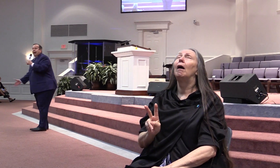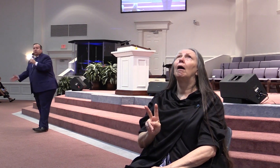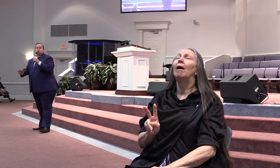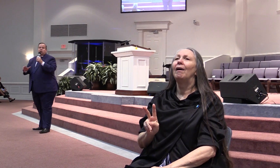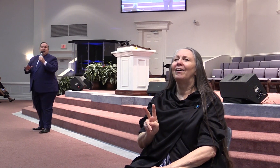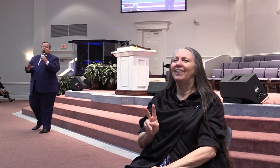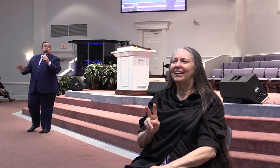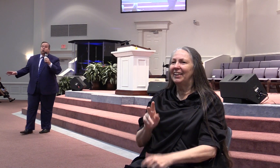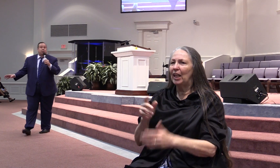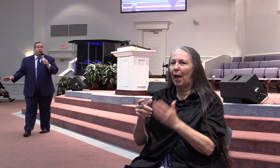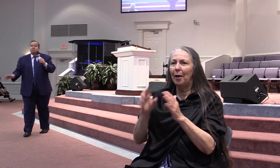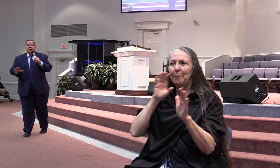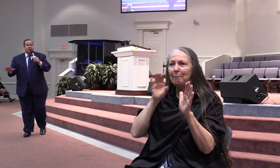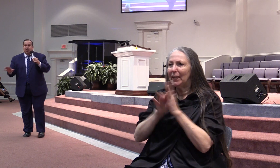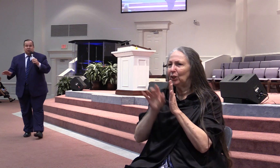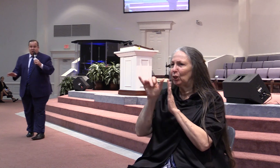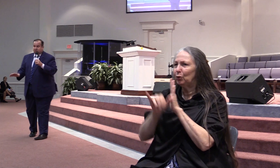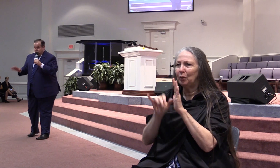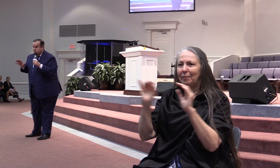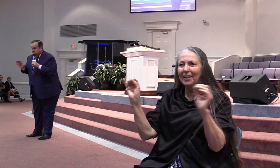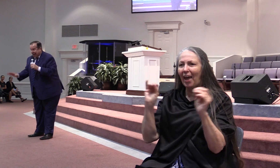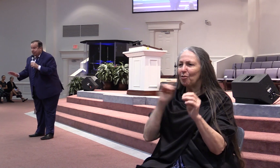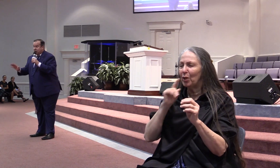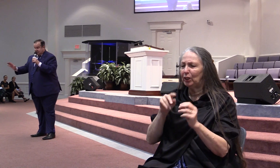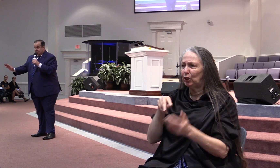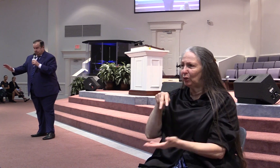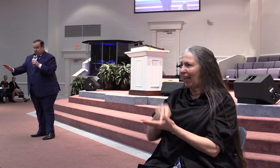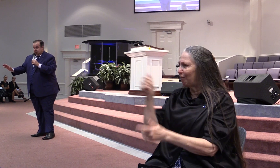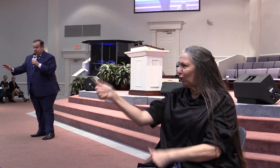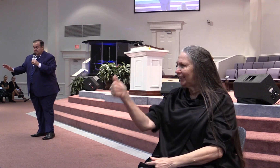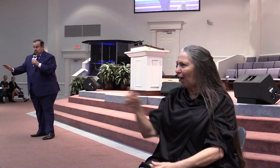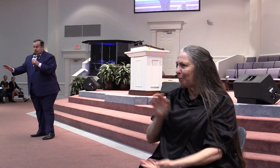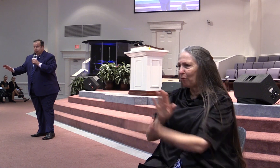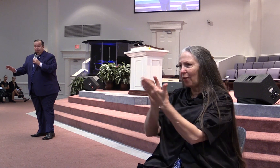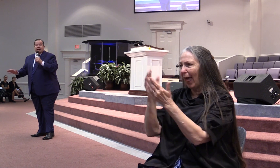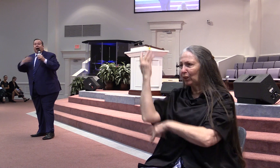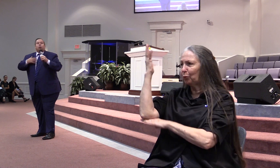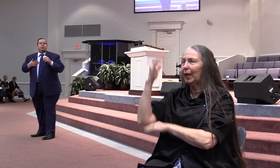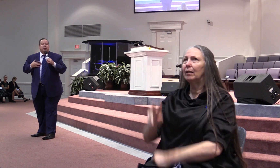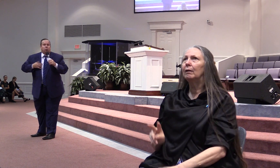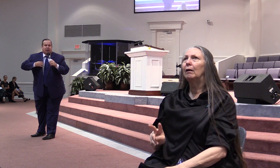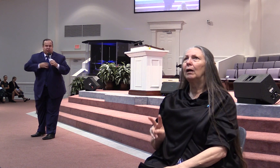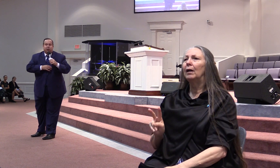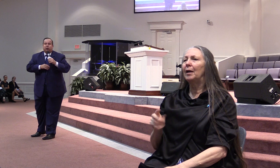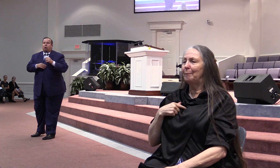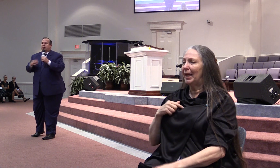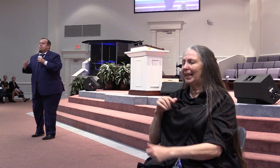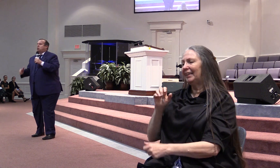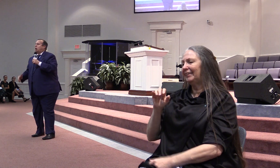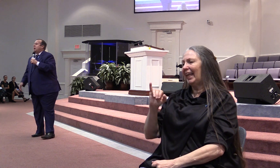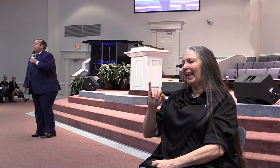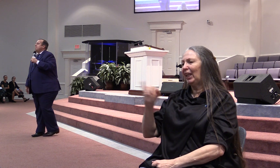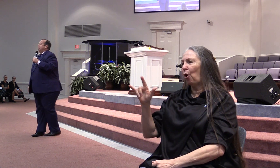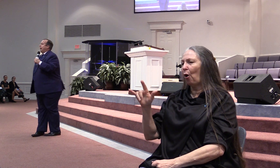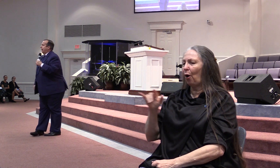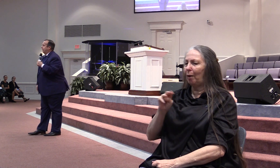not a National Geographic YouTube clip. Nothing does it justice till you stand there and see them. Okay, now I grew up in the Midwest, Southern Illinois, lived in